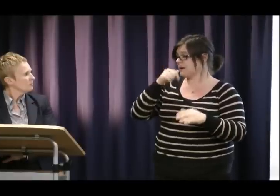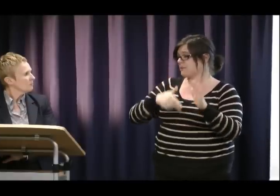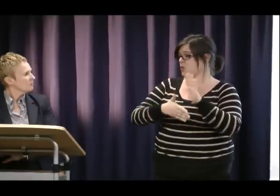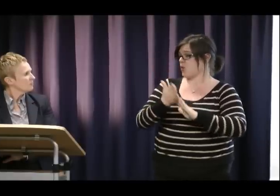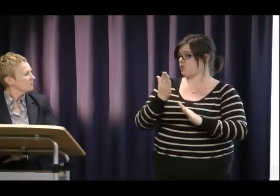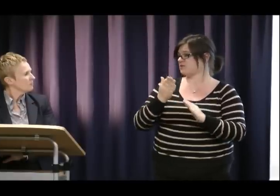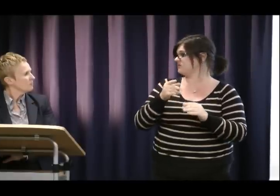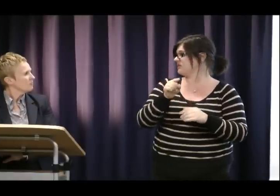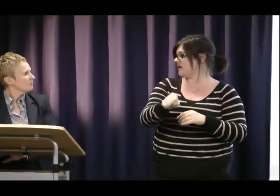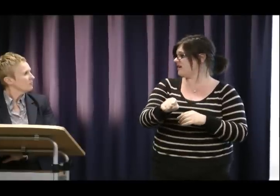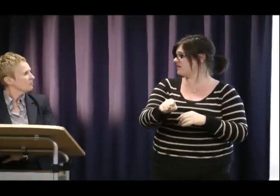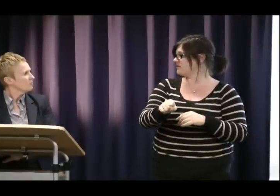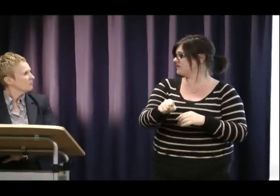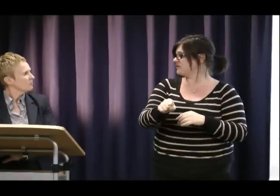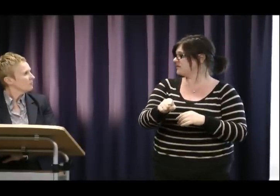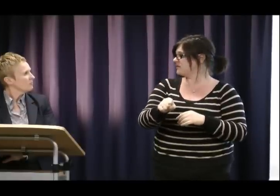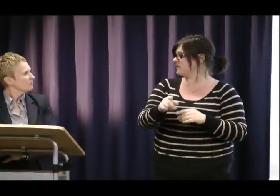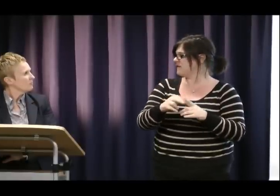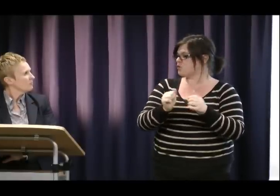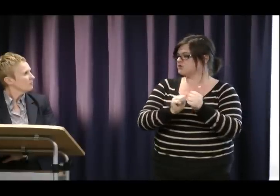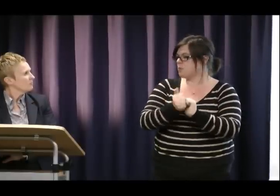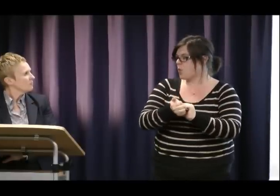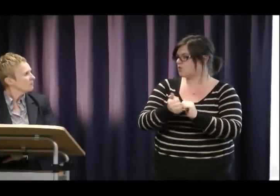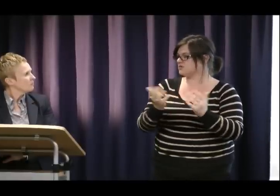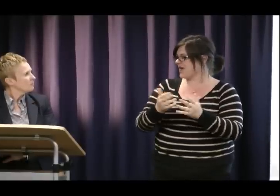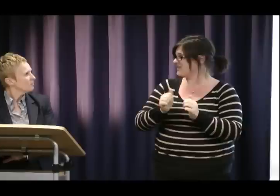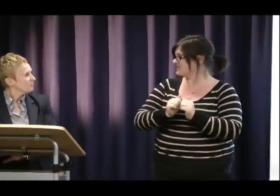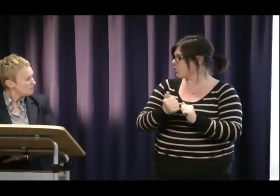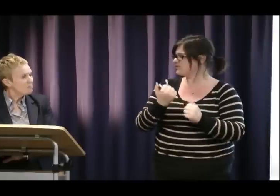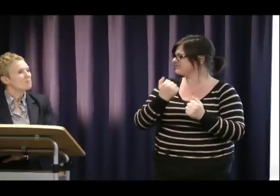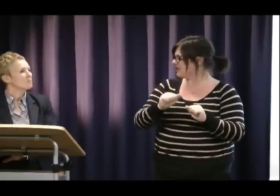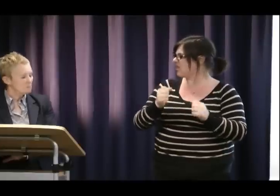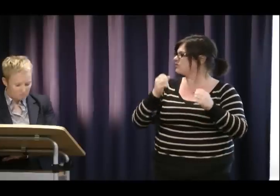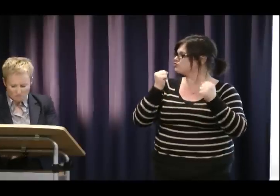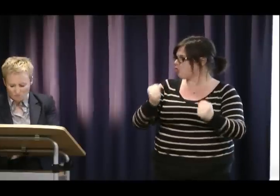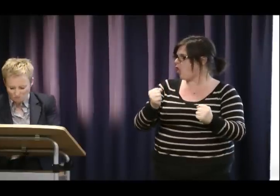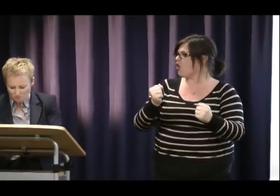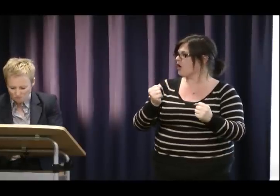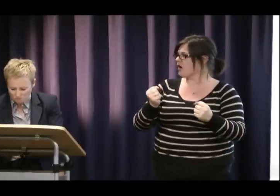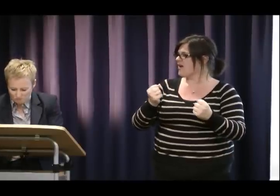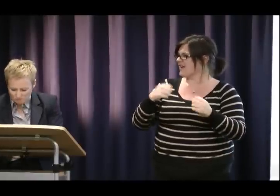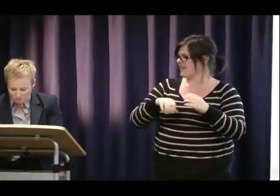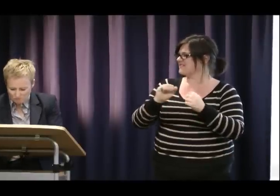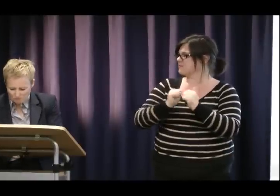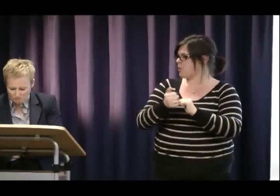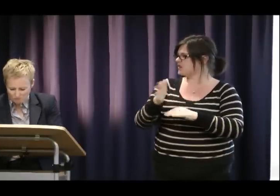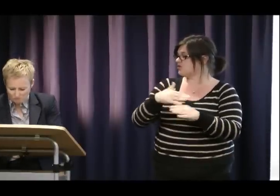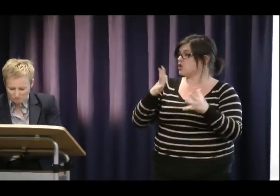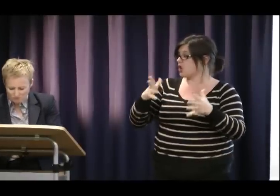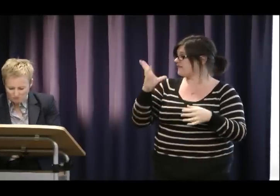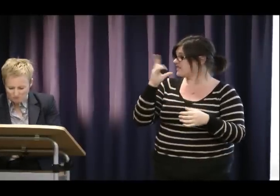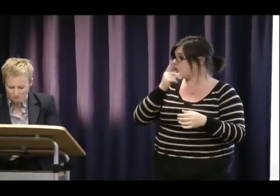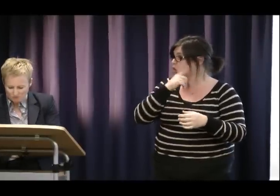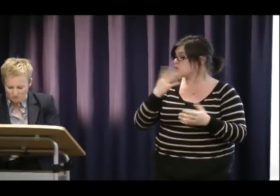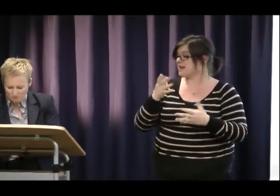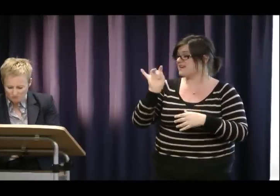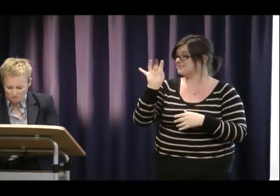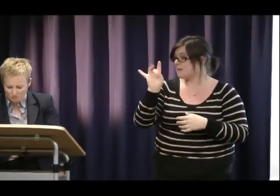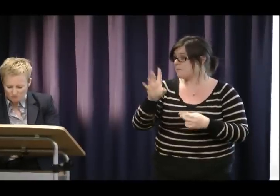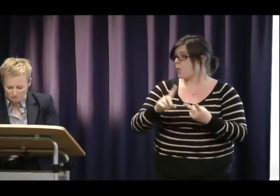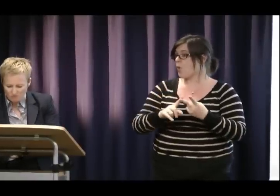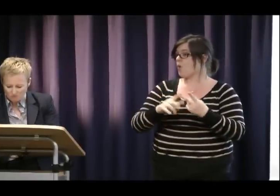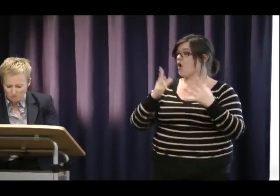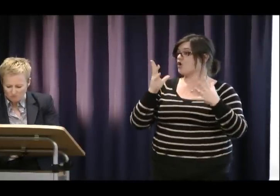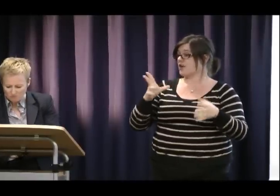to talk to young people is in Kew, where I mentioned that community centre. There are a lot of